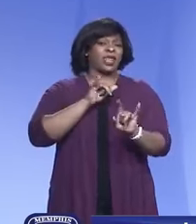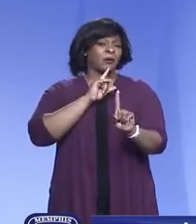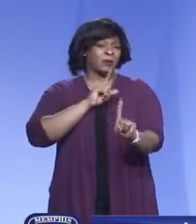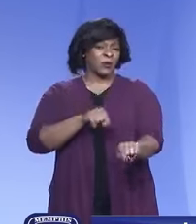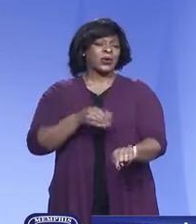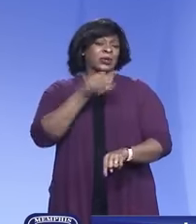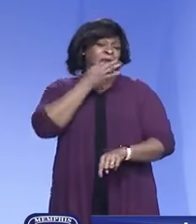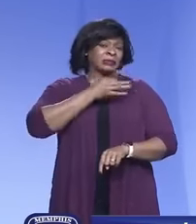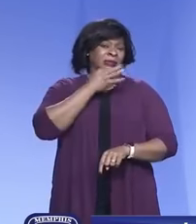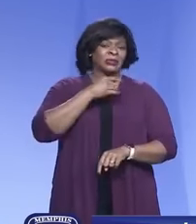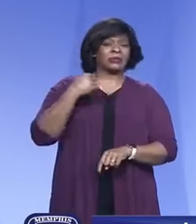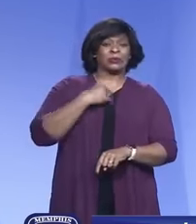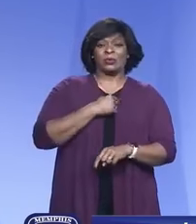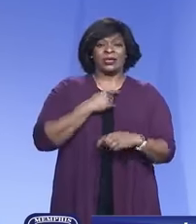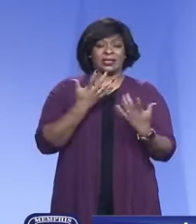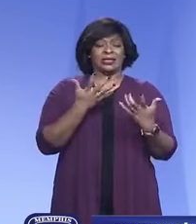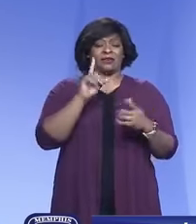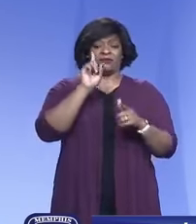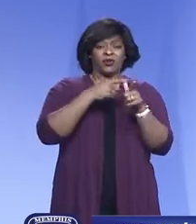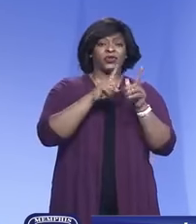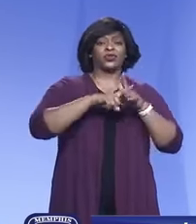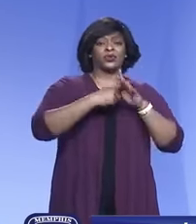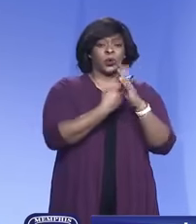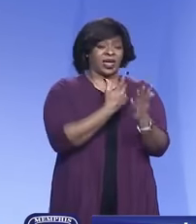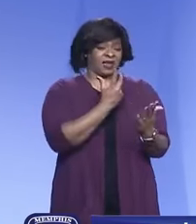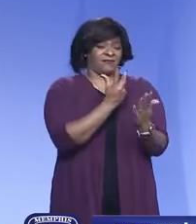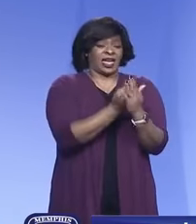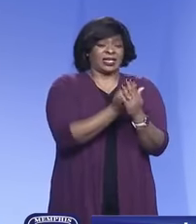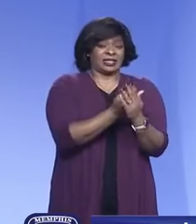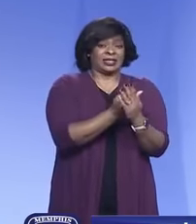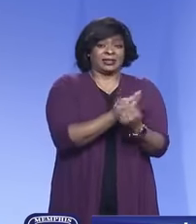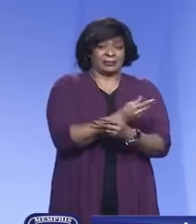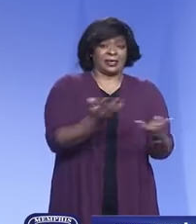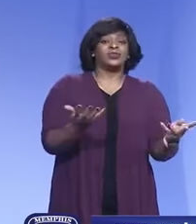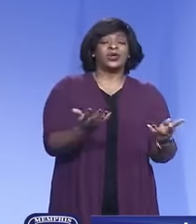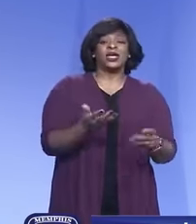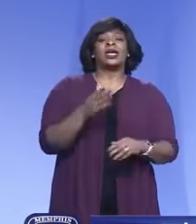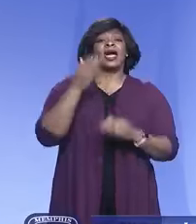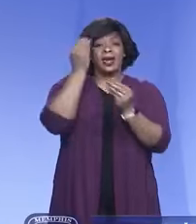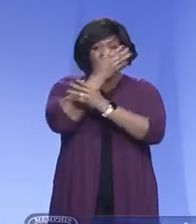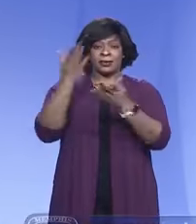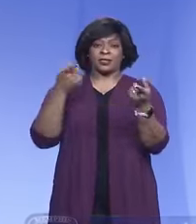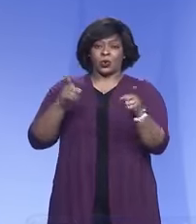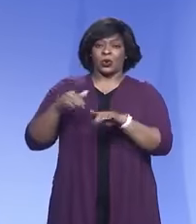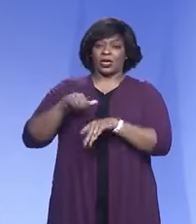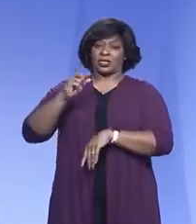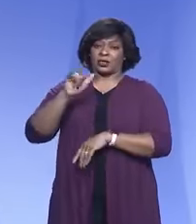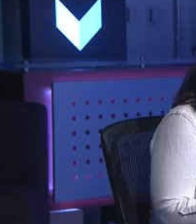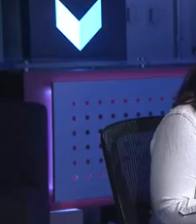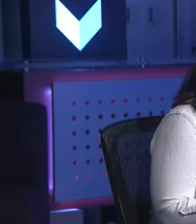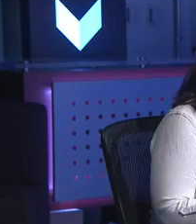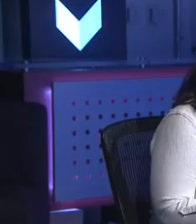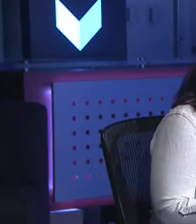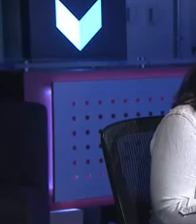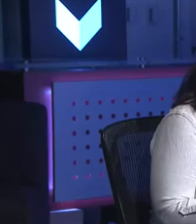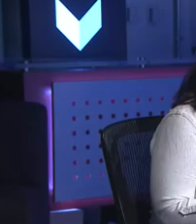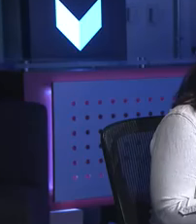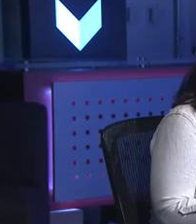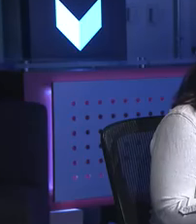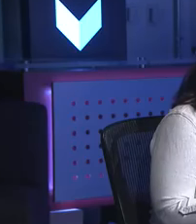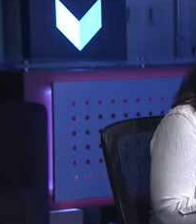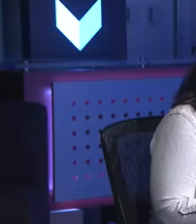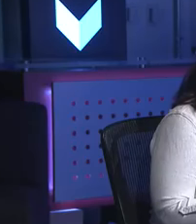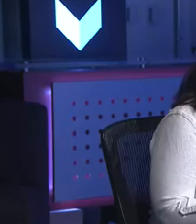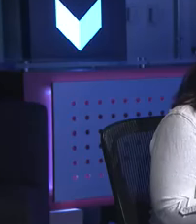as we, begin to administer vaccine and have updates on how that's going in Shelby County. Michaela Watts,